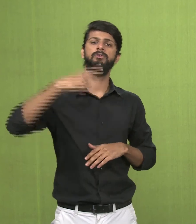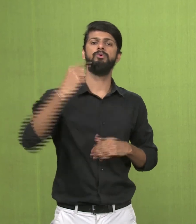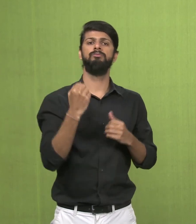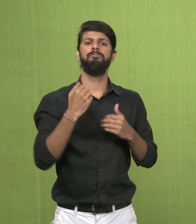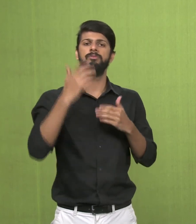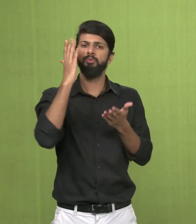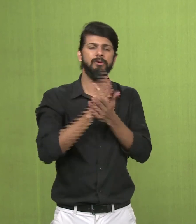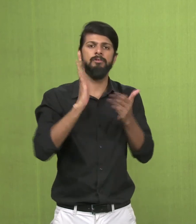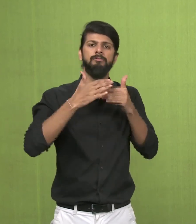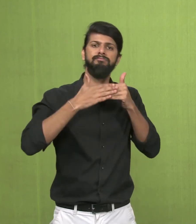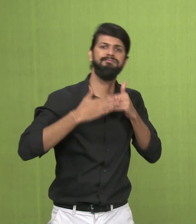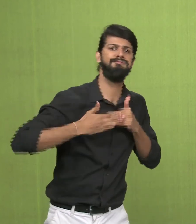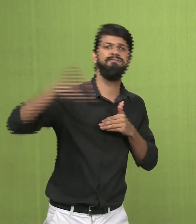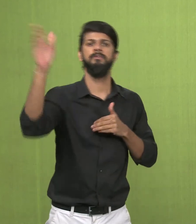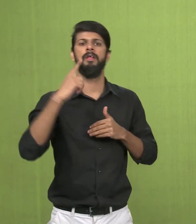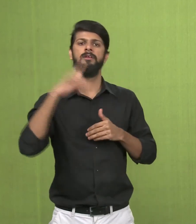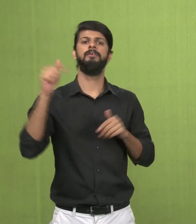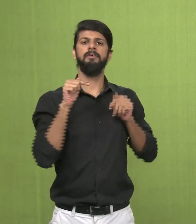is the serpent symbolizing eternity.